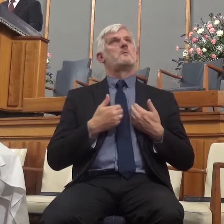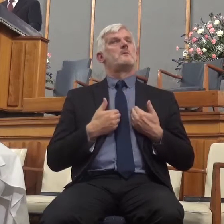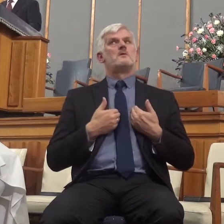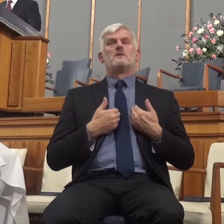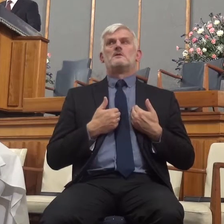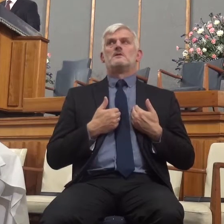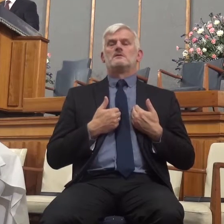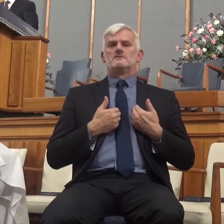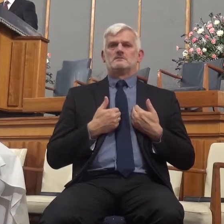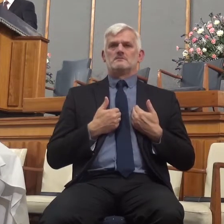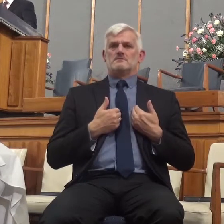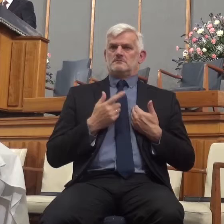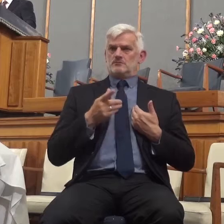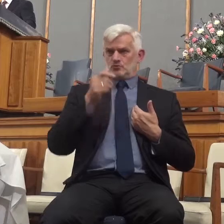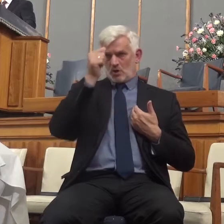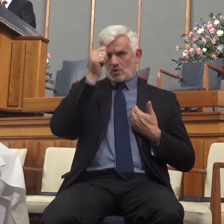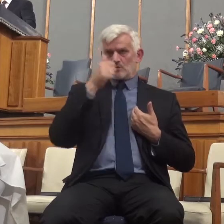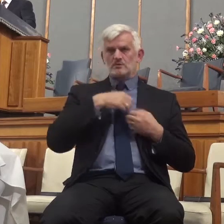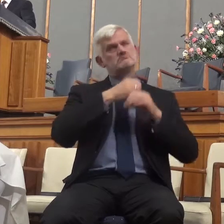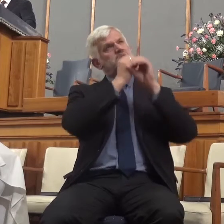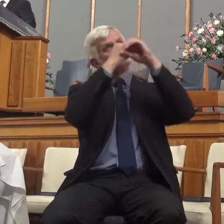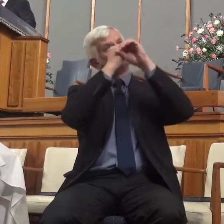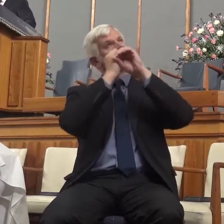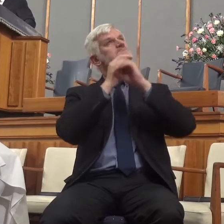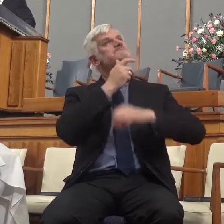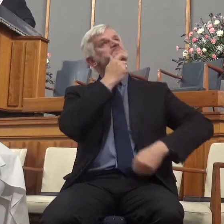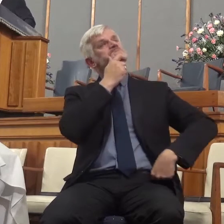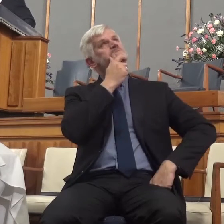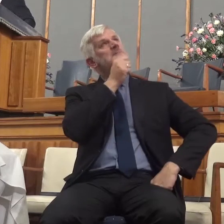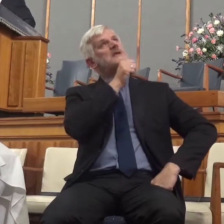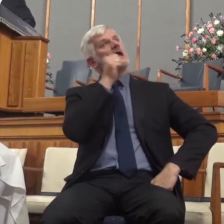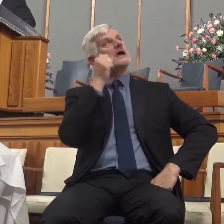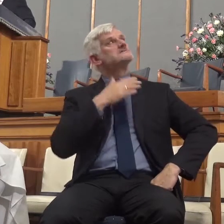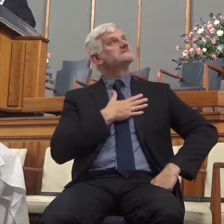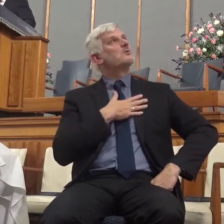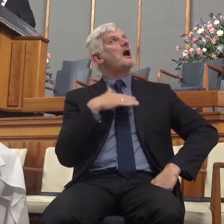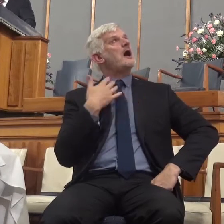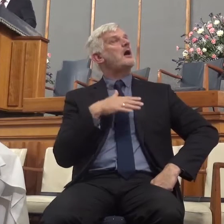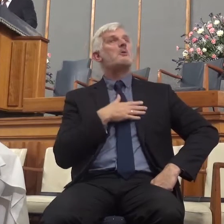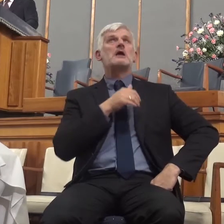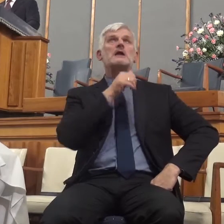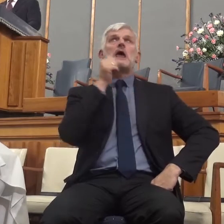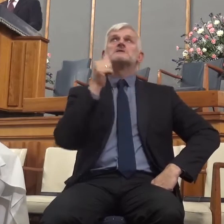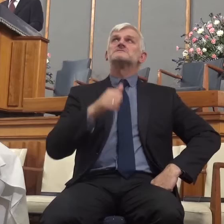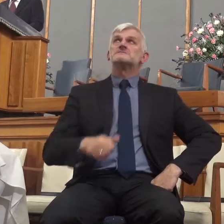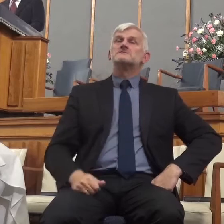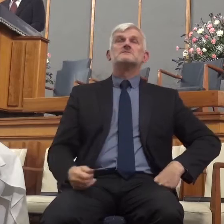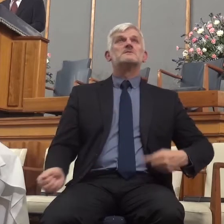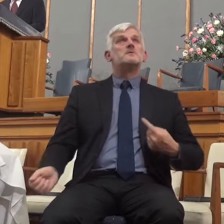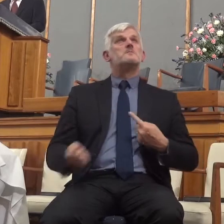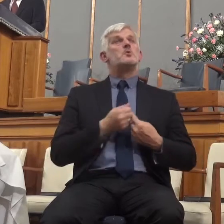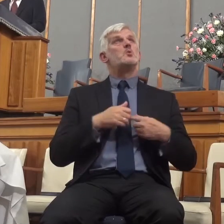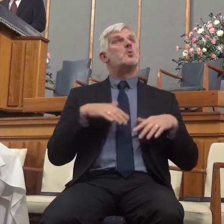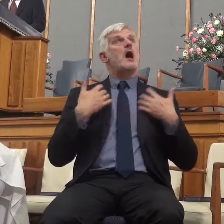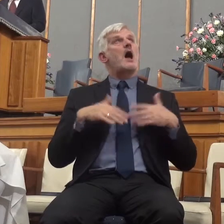enough to look into the skies and to just wonder at their greatness and to be impressed